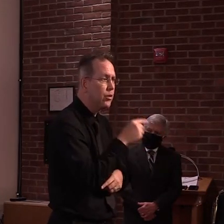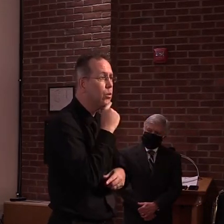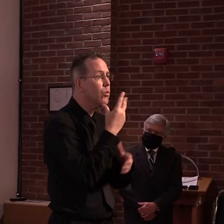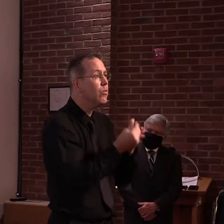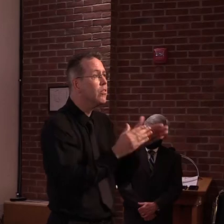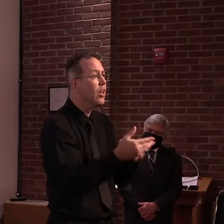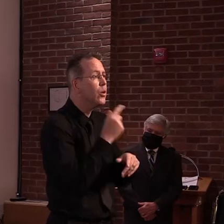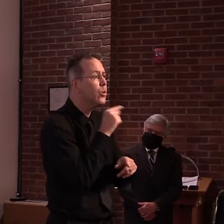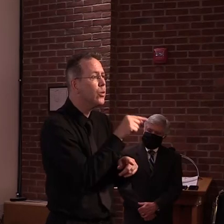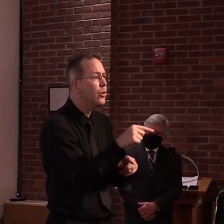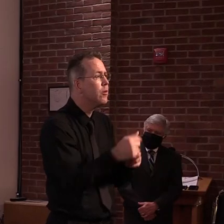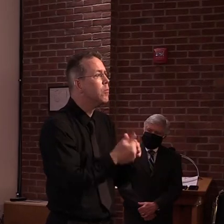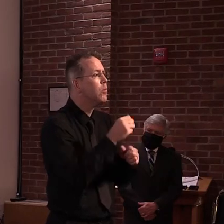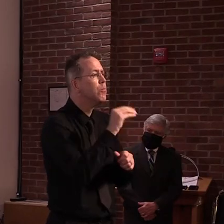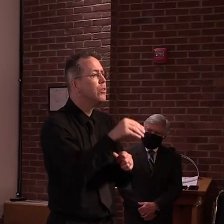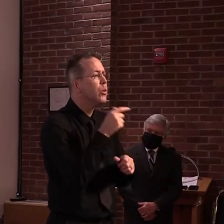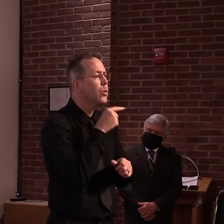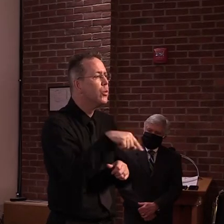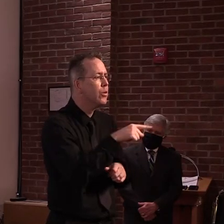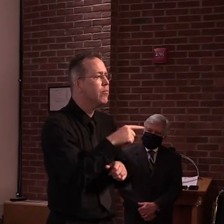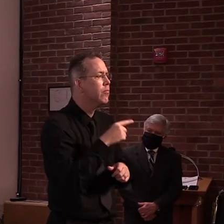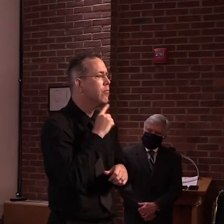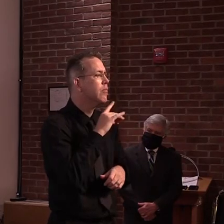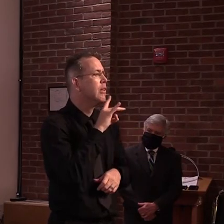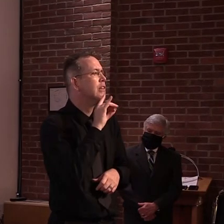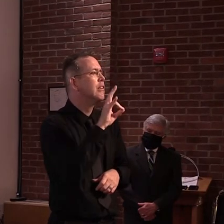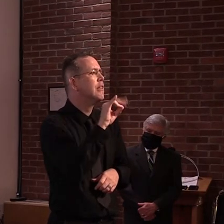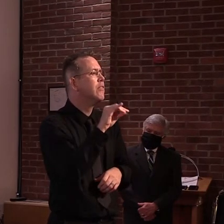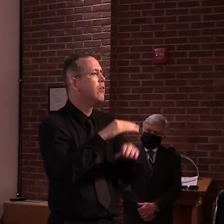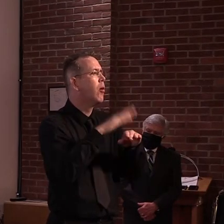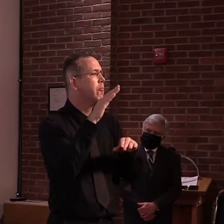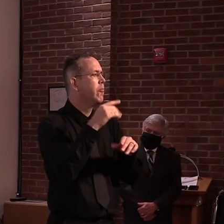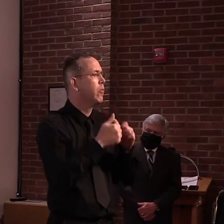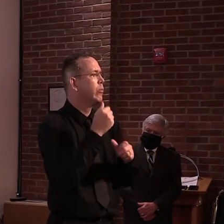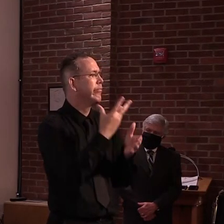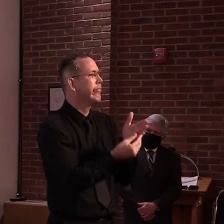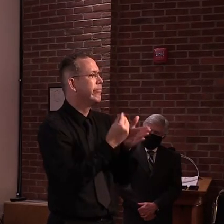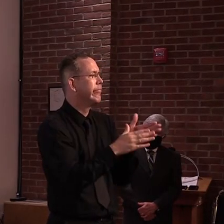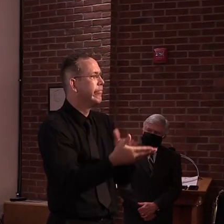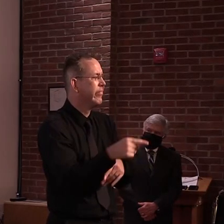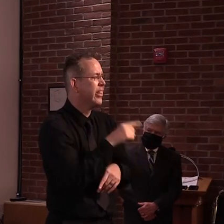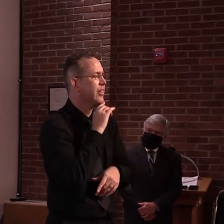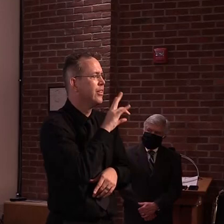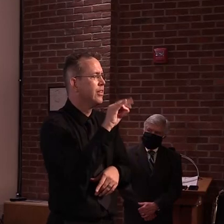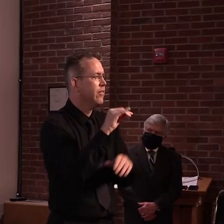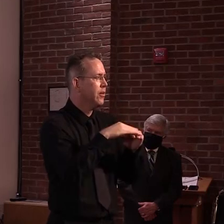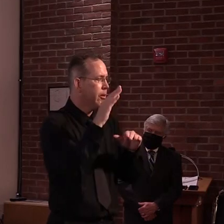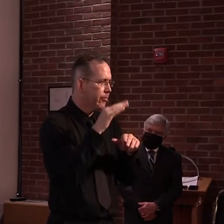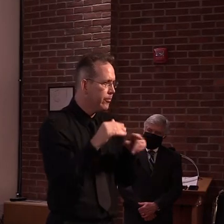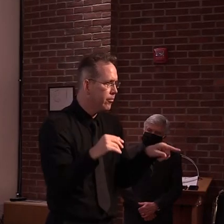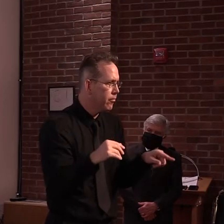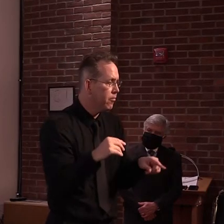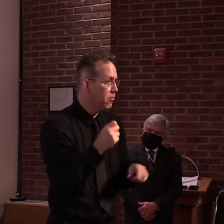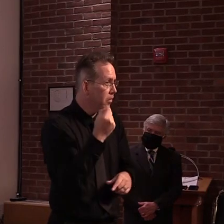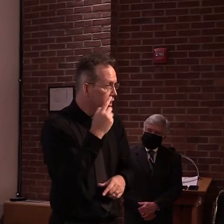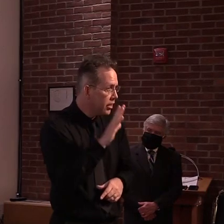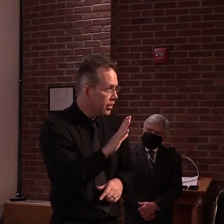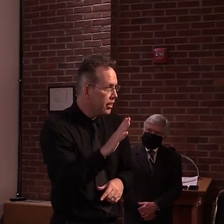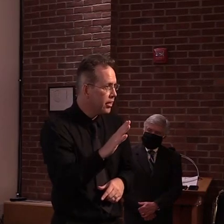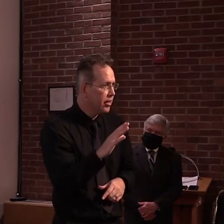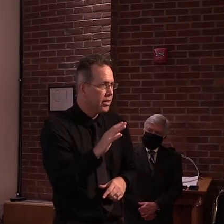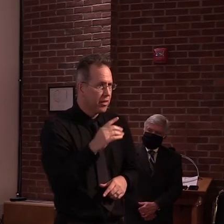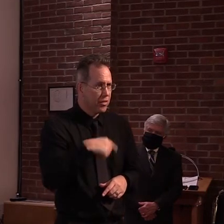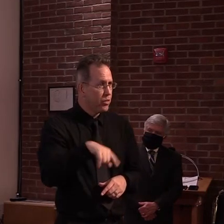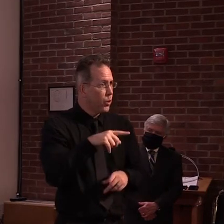what the average fatality rate without COVID would be for that segment of the population in, say,